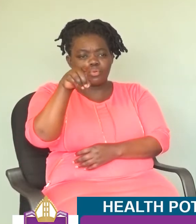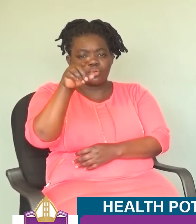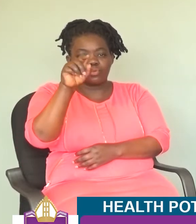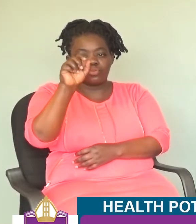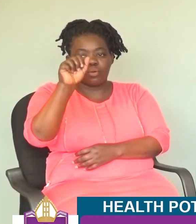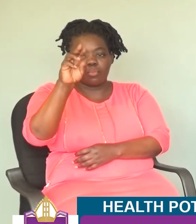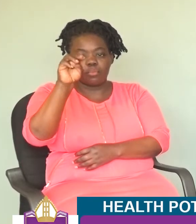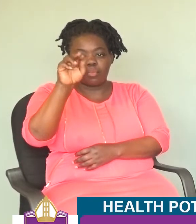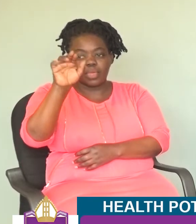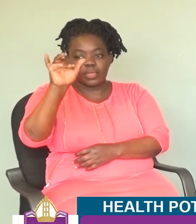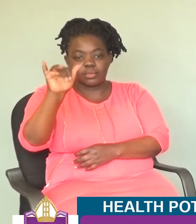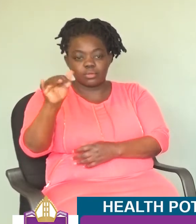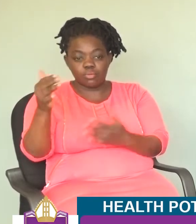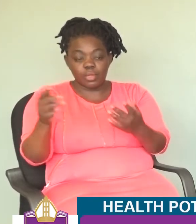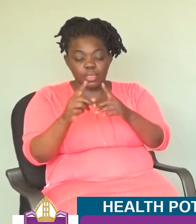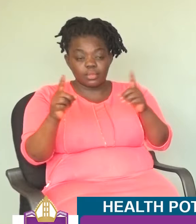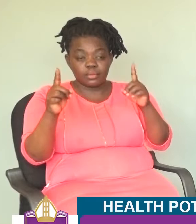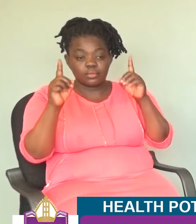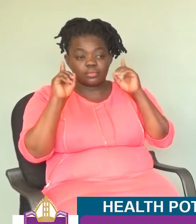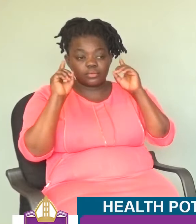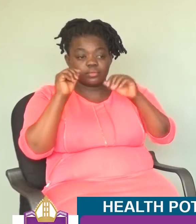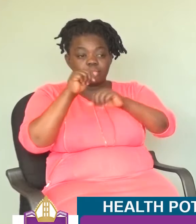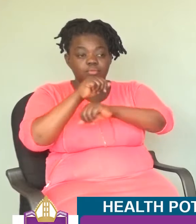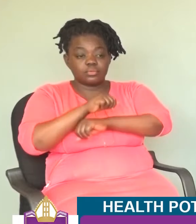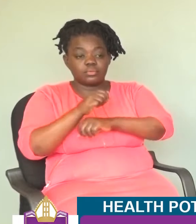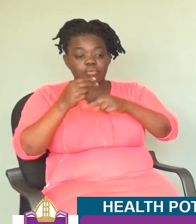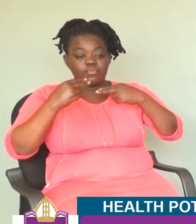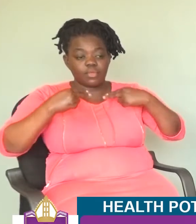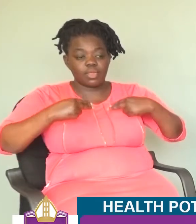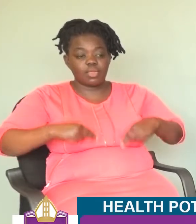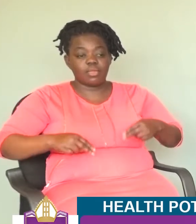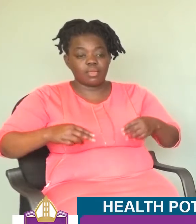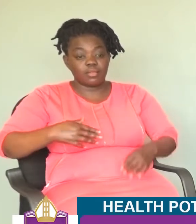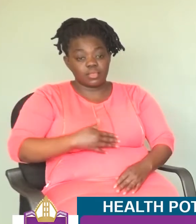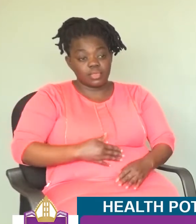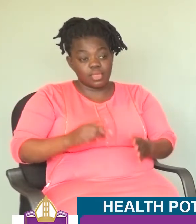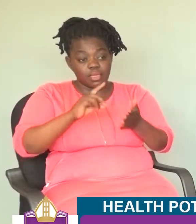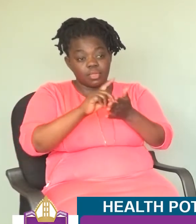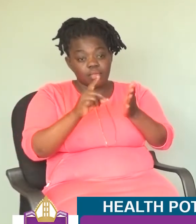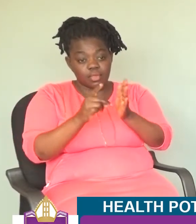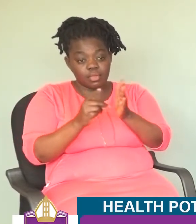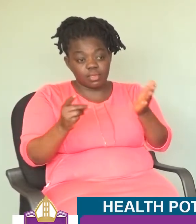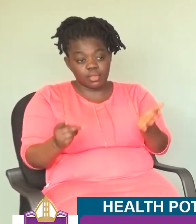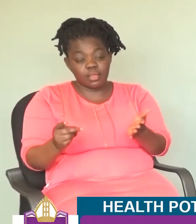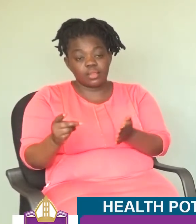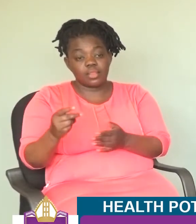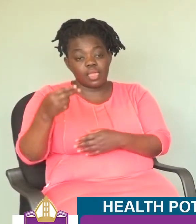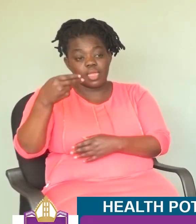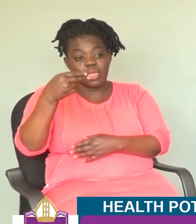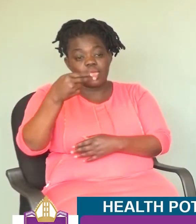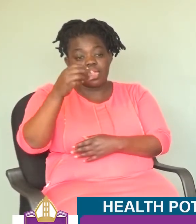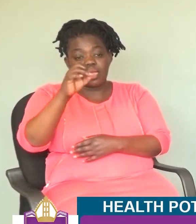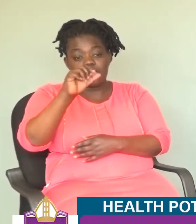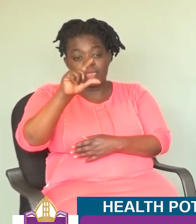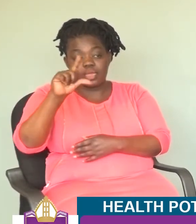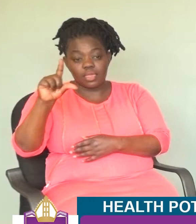optometry at Makerere University School of Health Sciences in the Department of Allied Health Sciences. But he's also